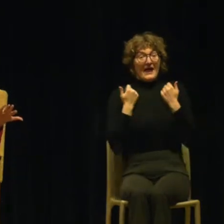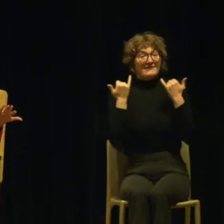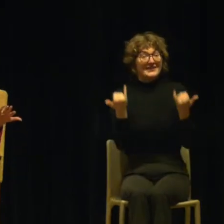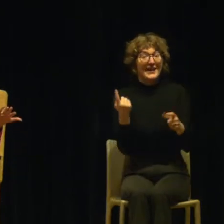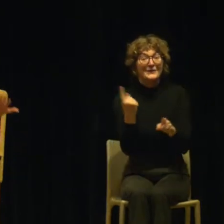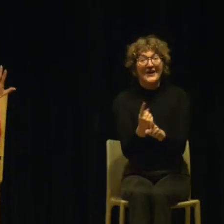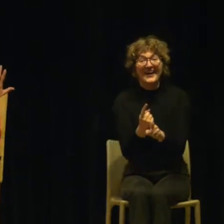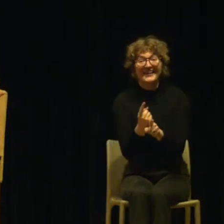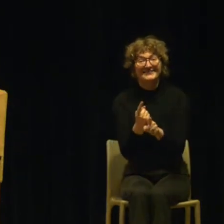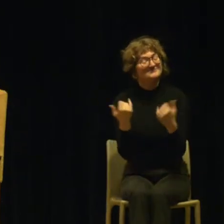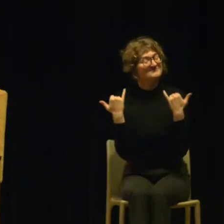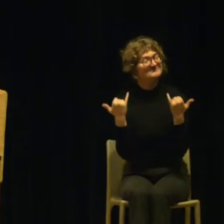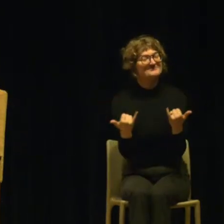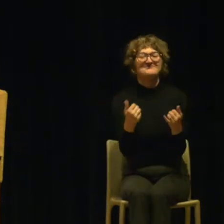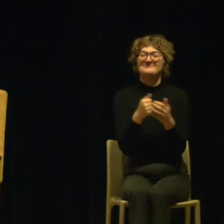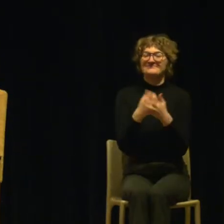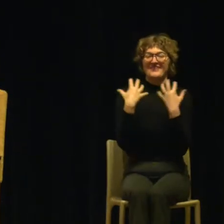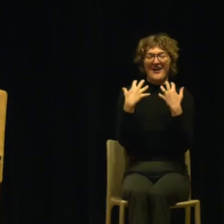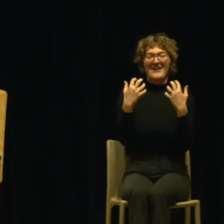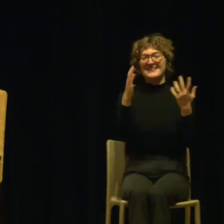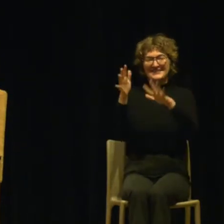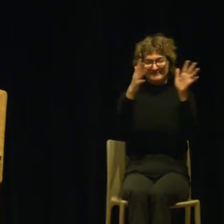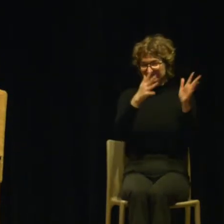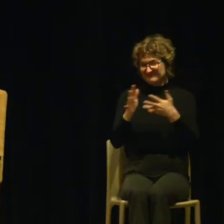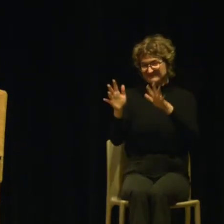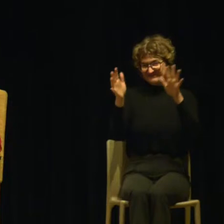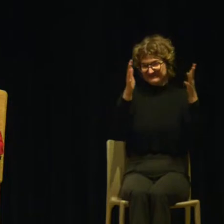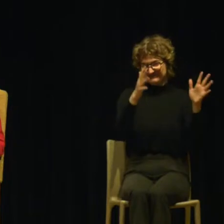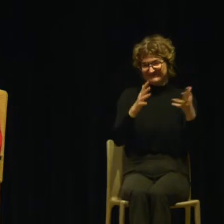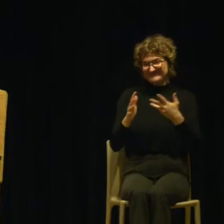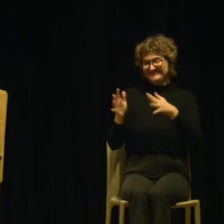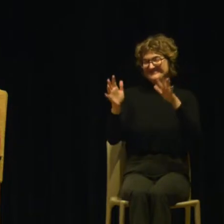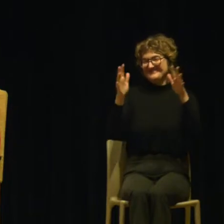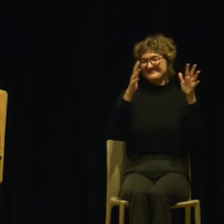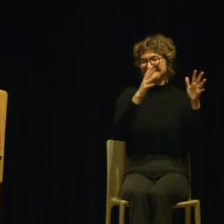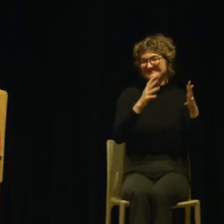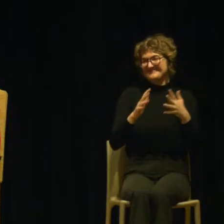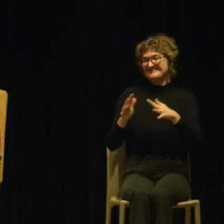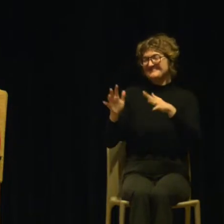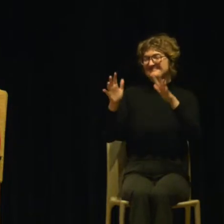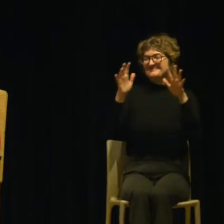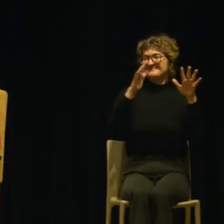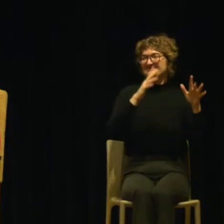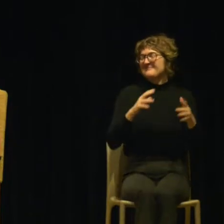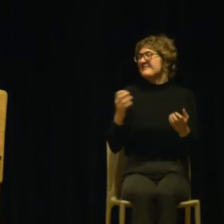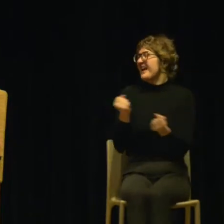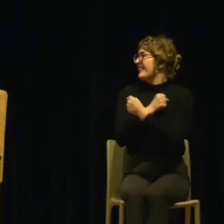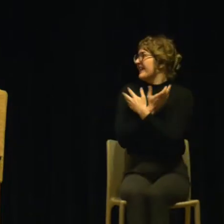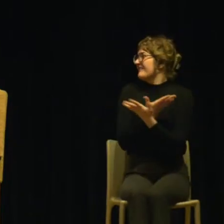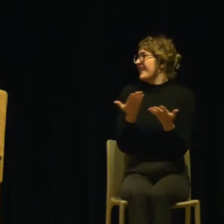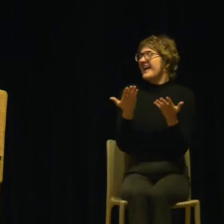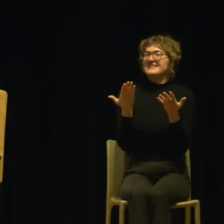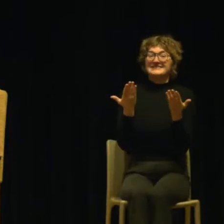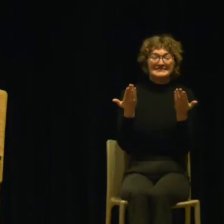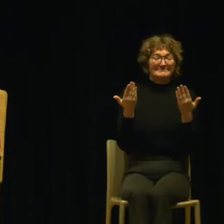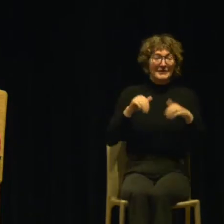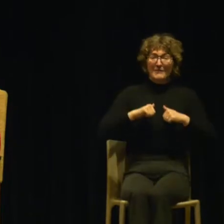I'm just saying. I'm here. I love that. I love somehow you